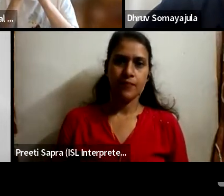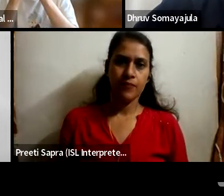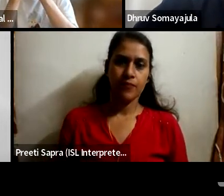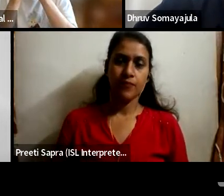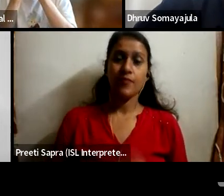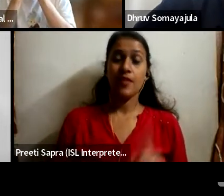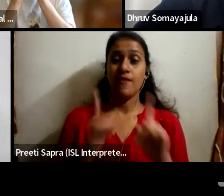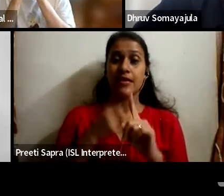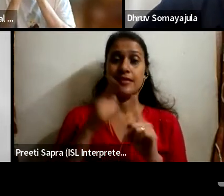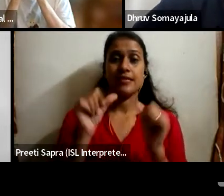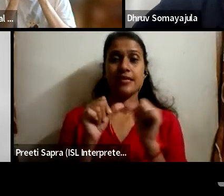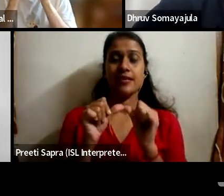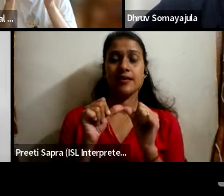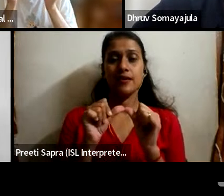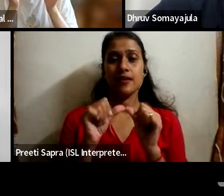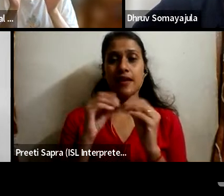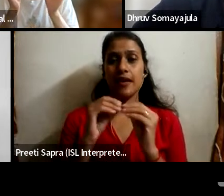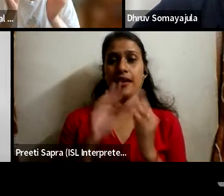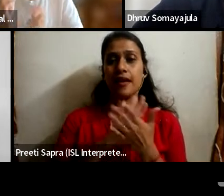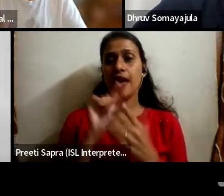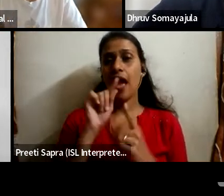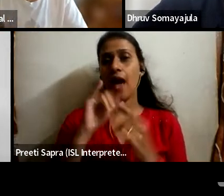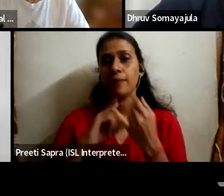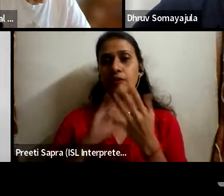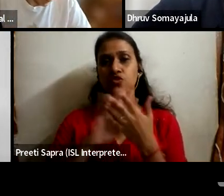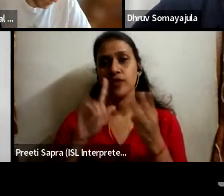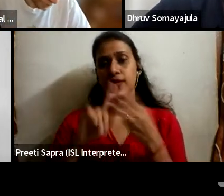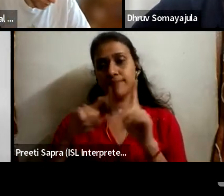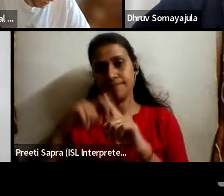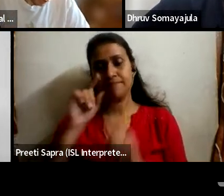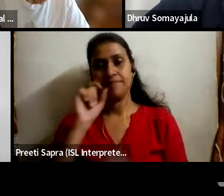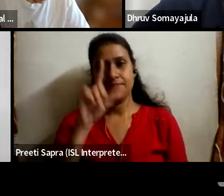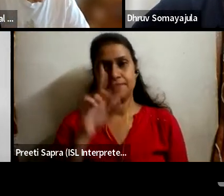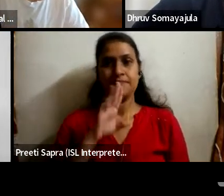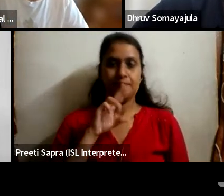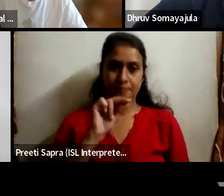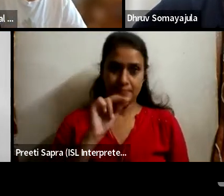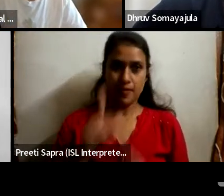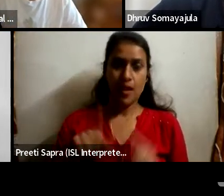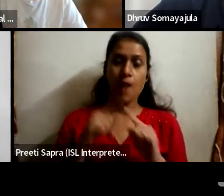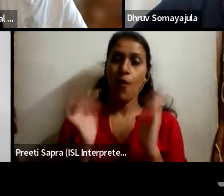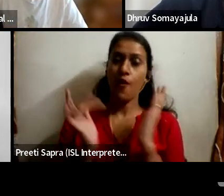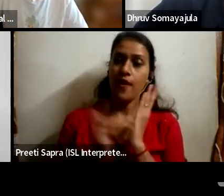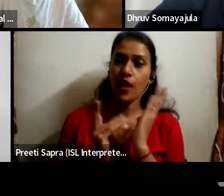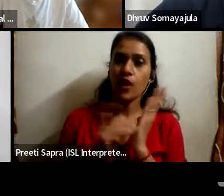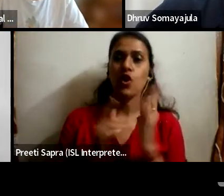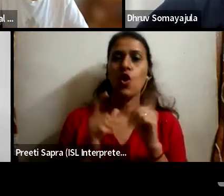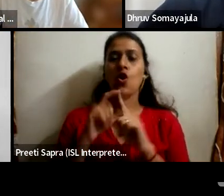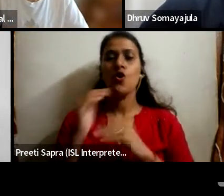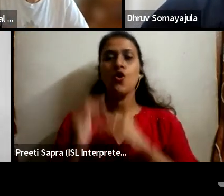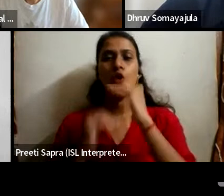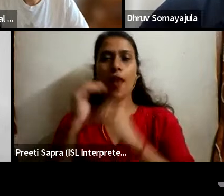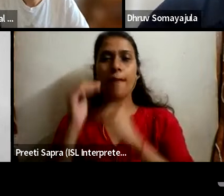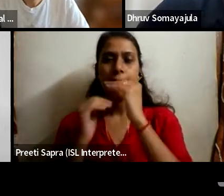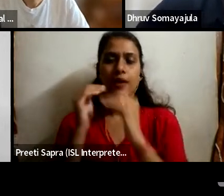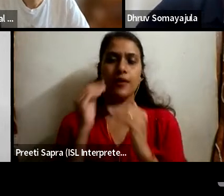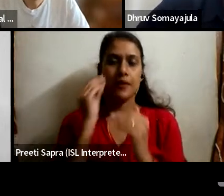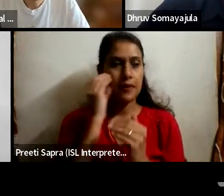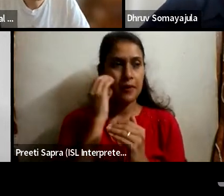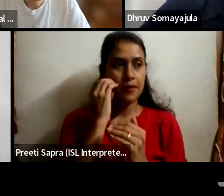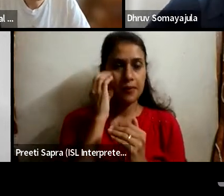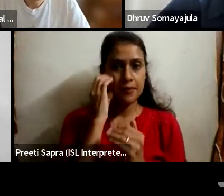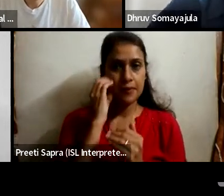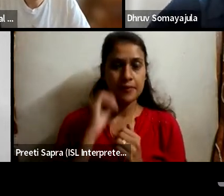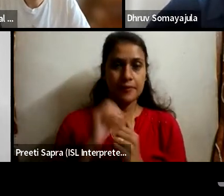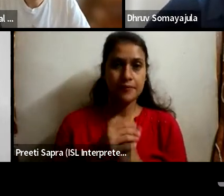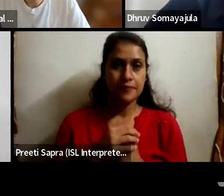make any closing remarks, particularly, I think the point about technological development, I